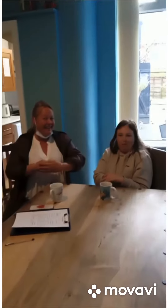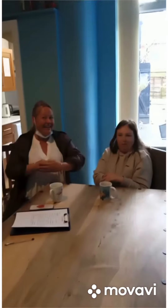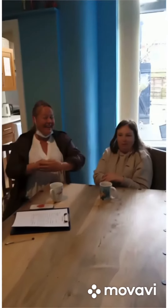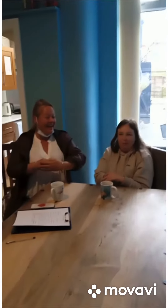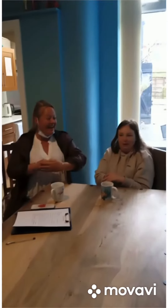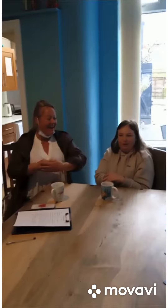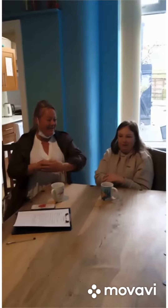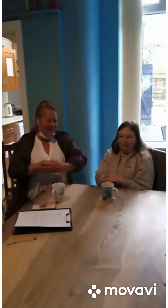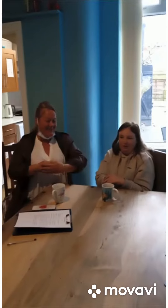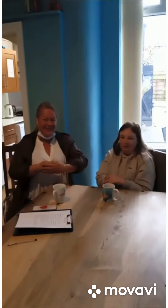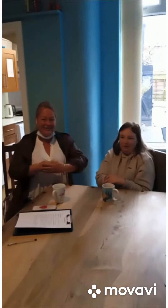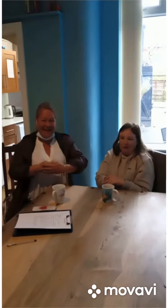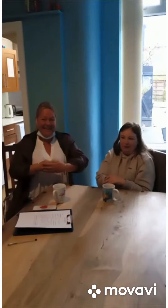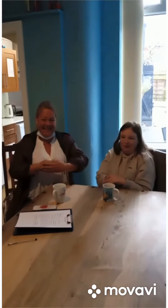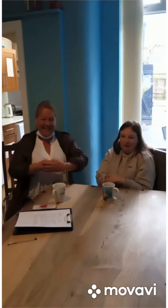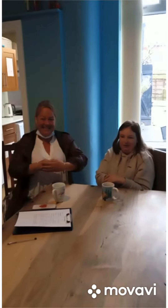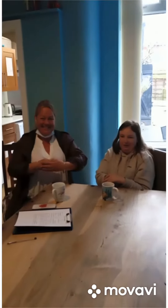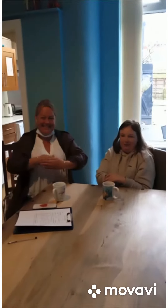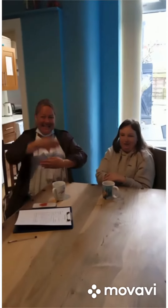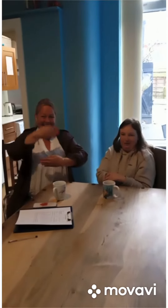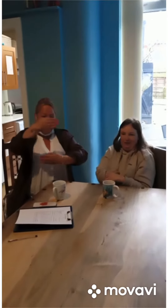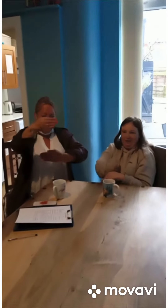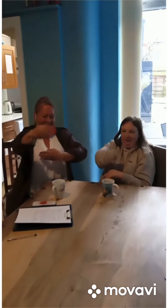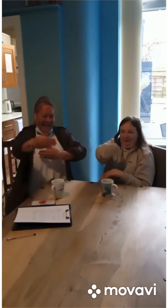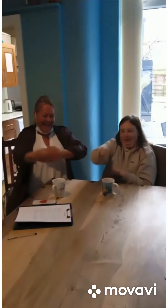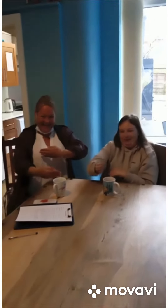We are going for a Chinese. Later.